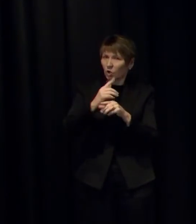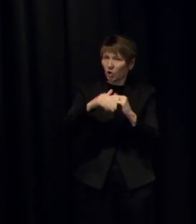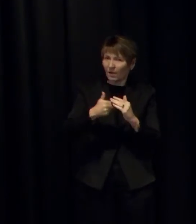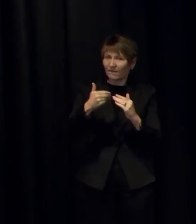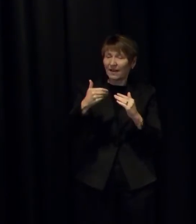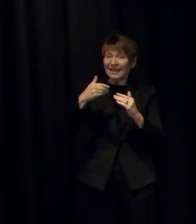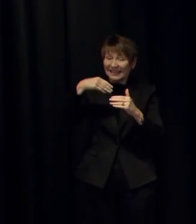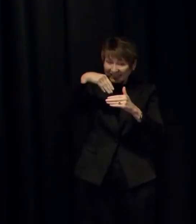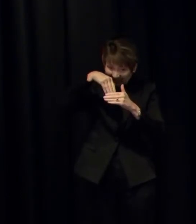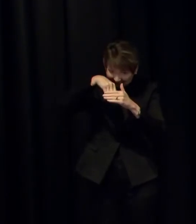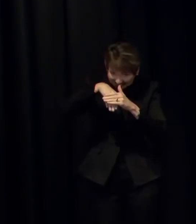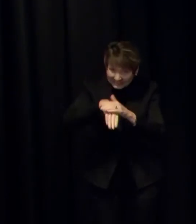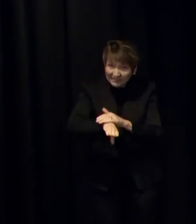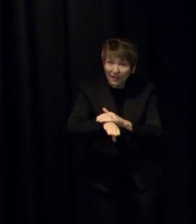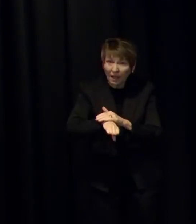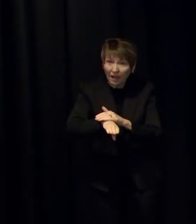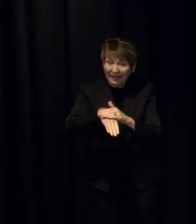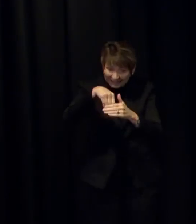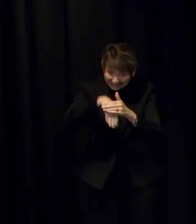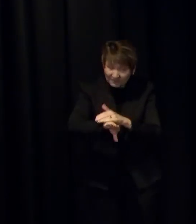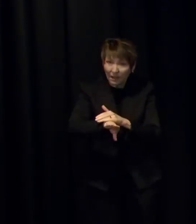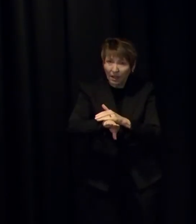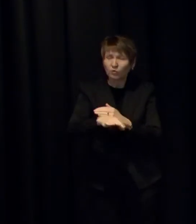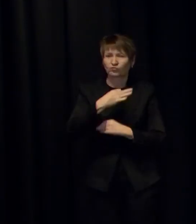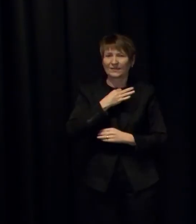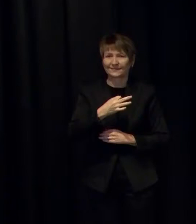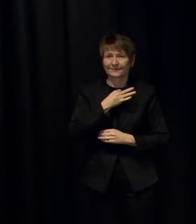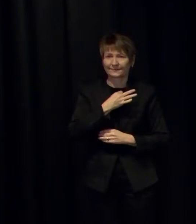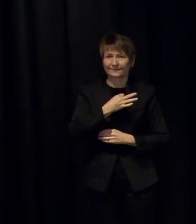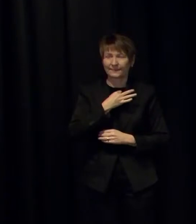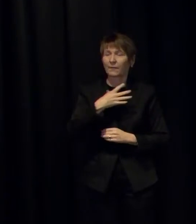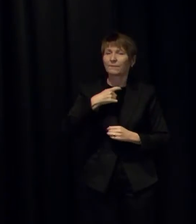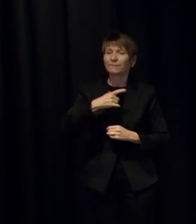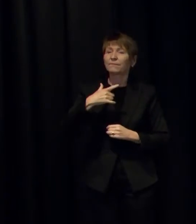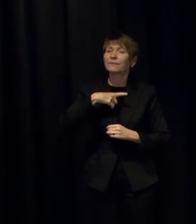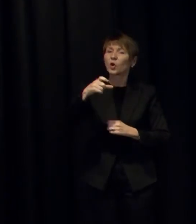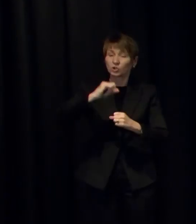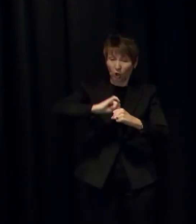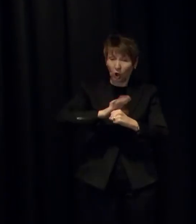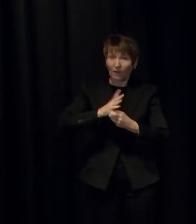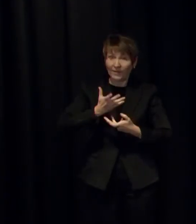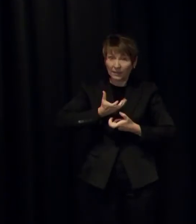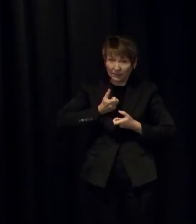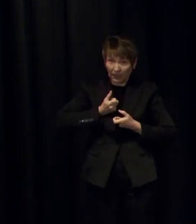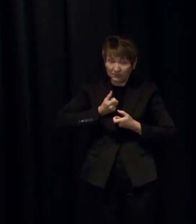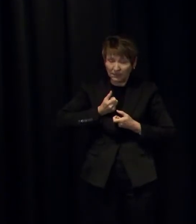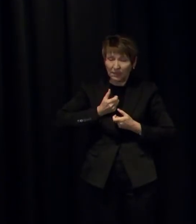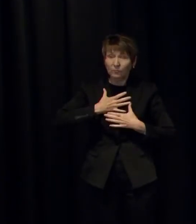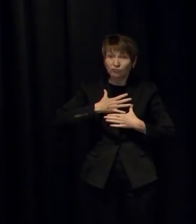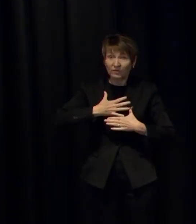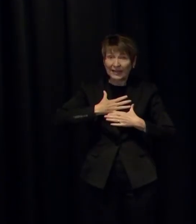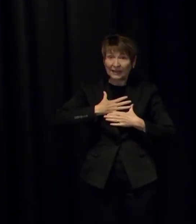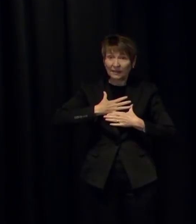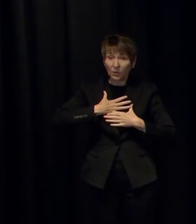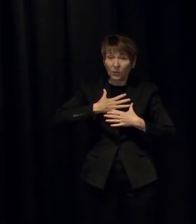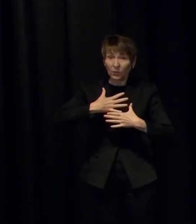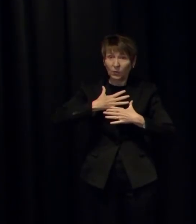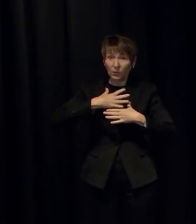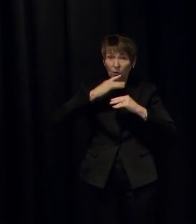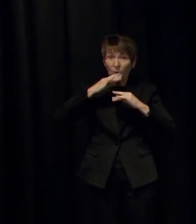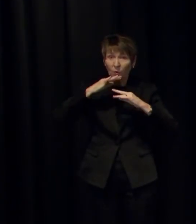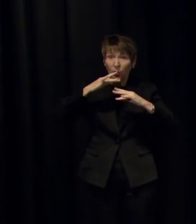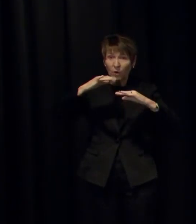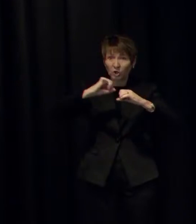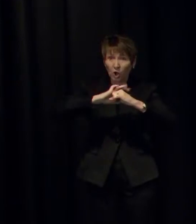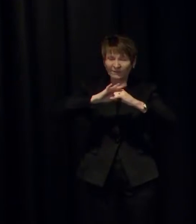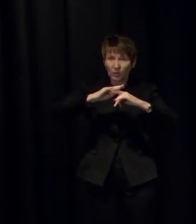say is this: this is a fundamental agreement that we have with the Victorian community. You get vaccinated, we will open